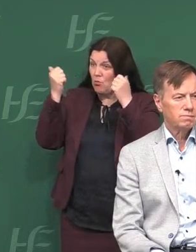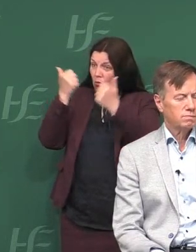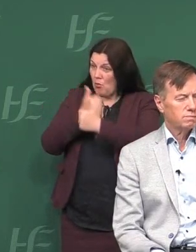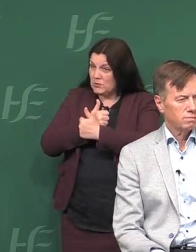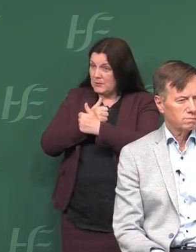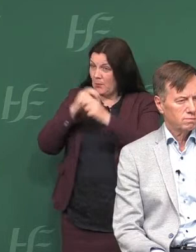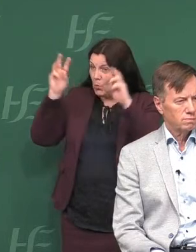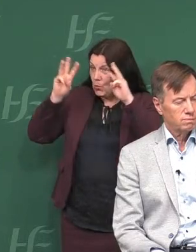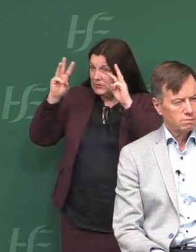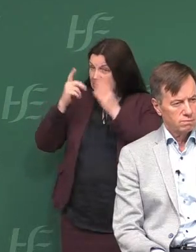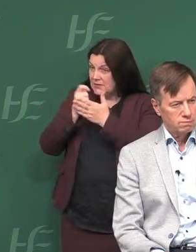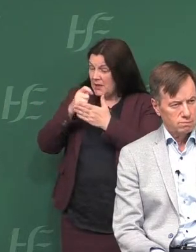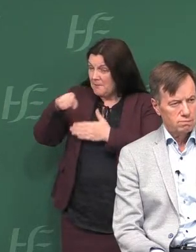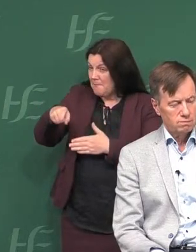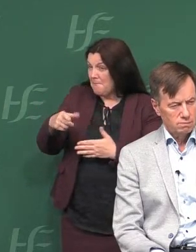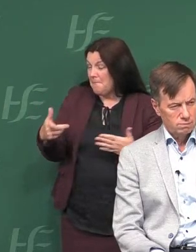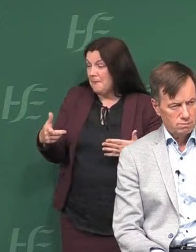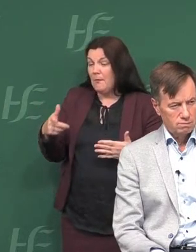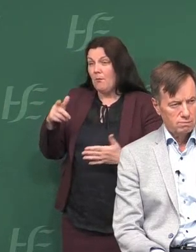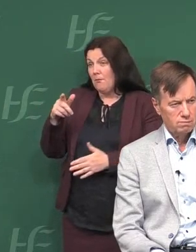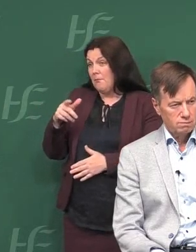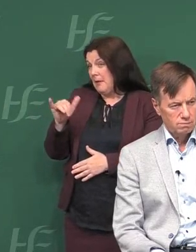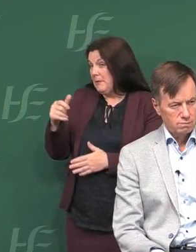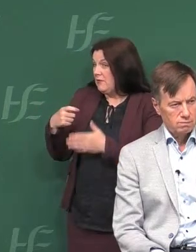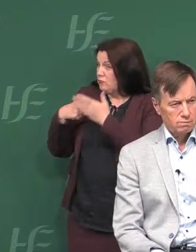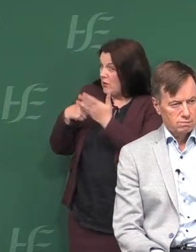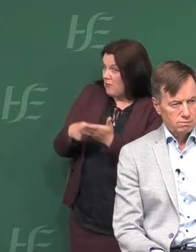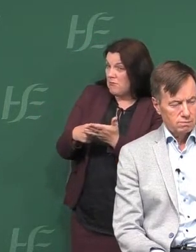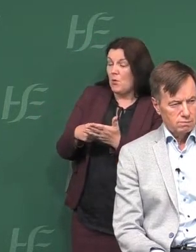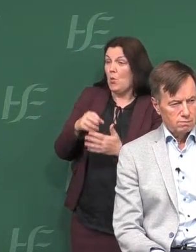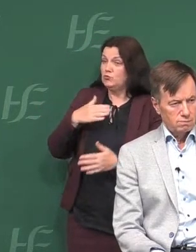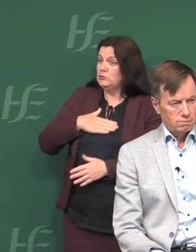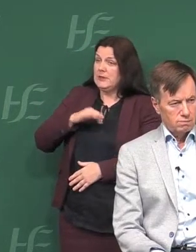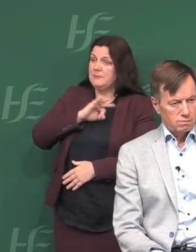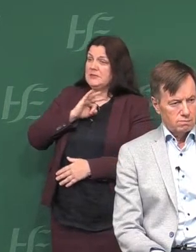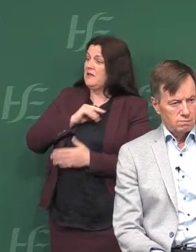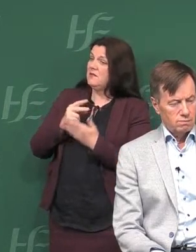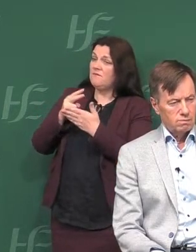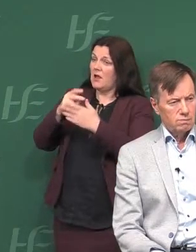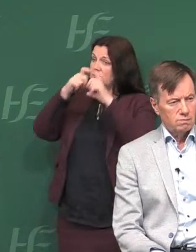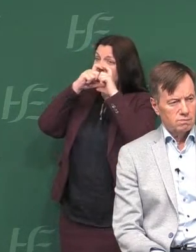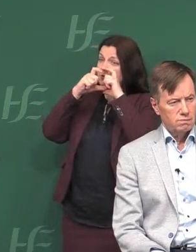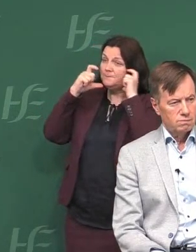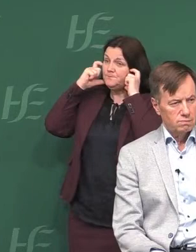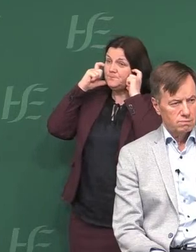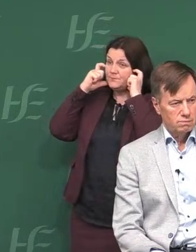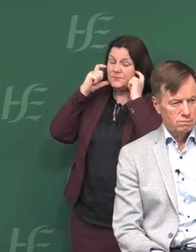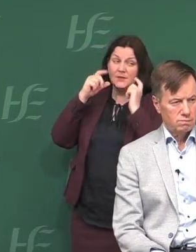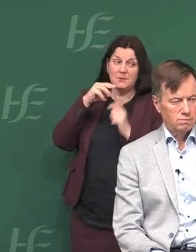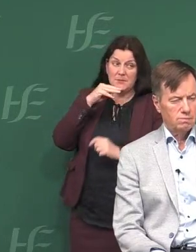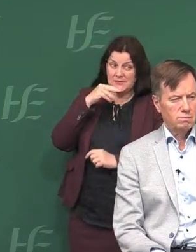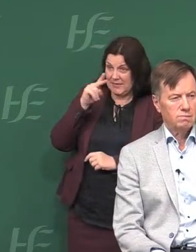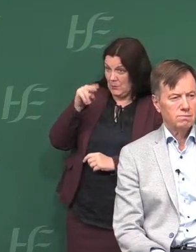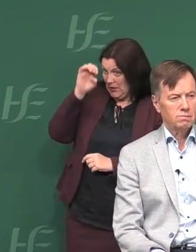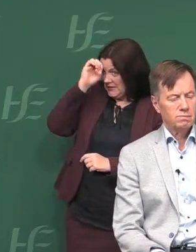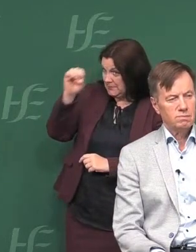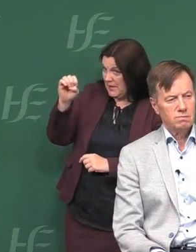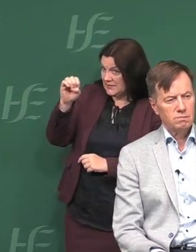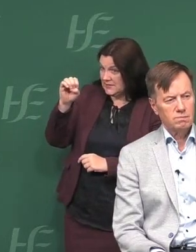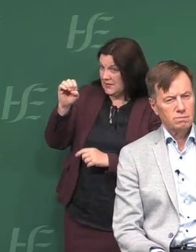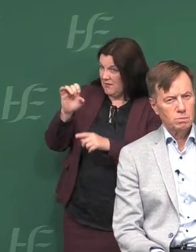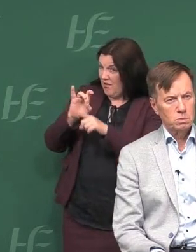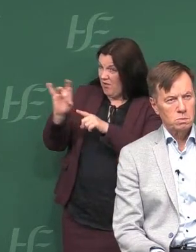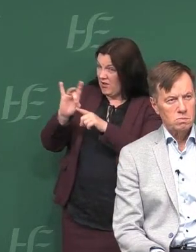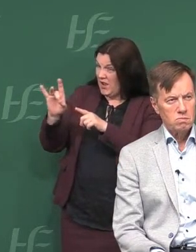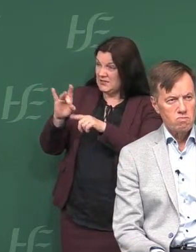winter period now, whether, required, recommended, or just voluntarily do it, can't we expect that respiratory